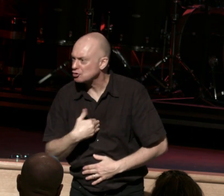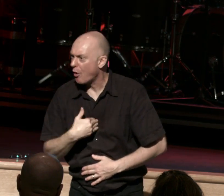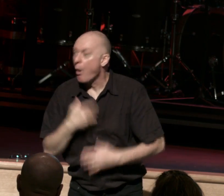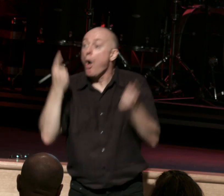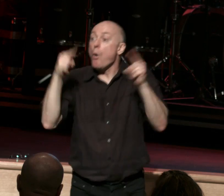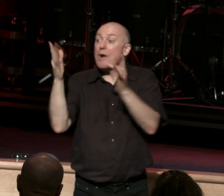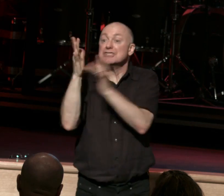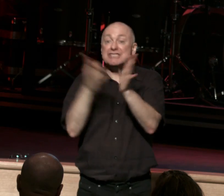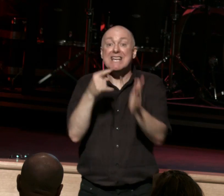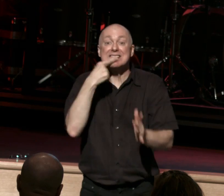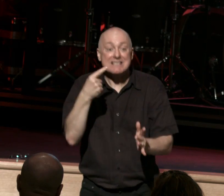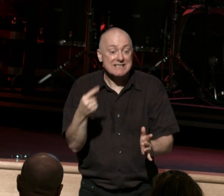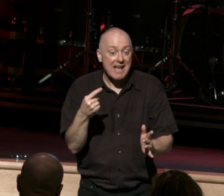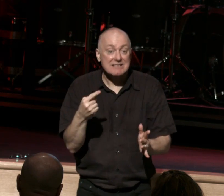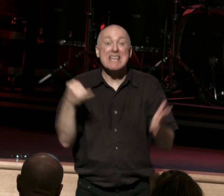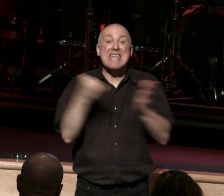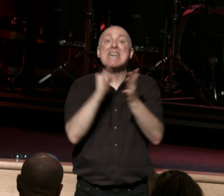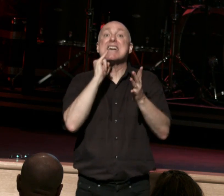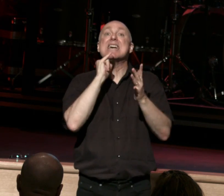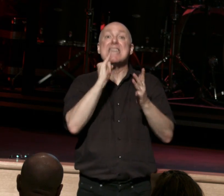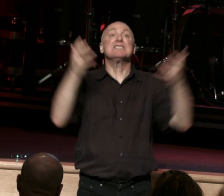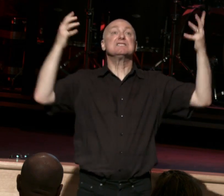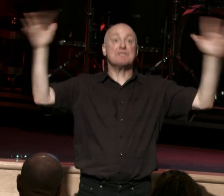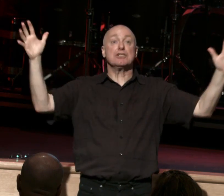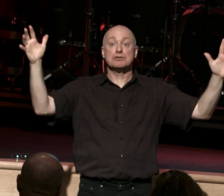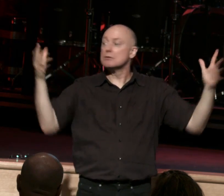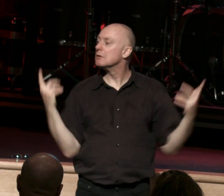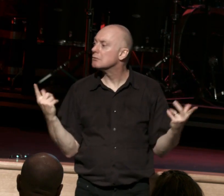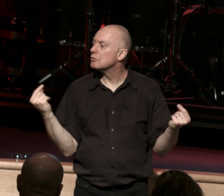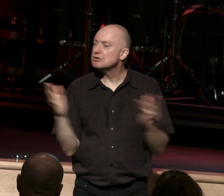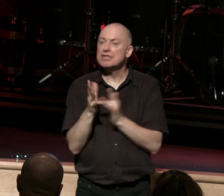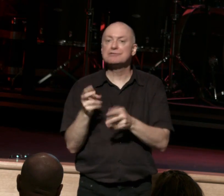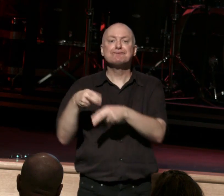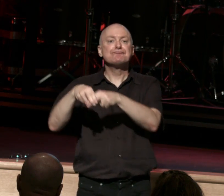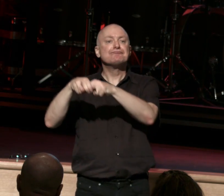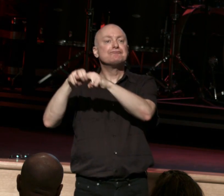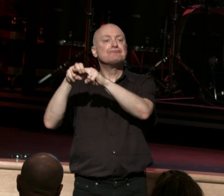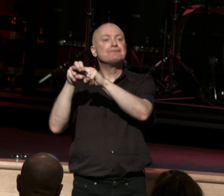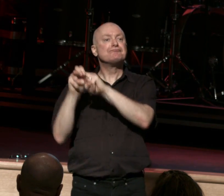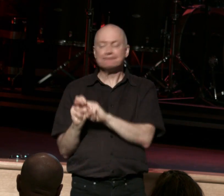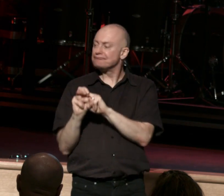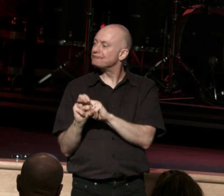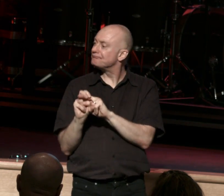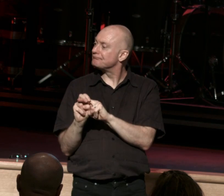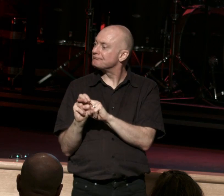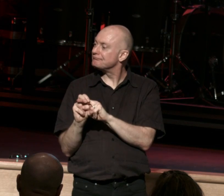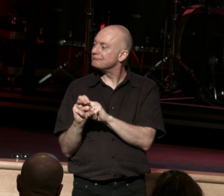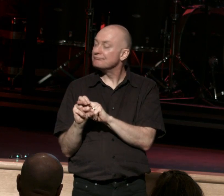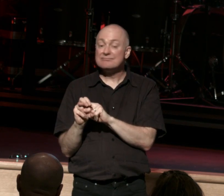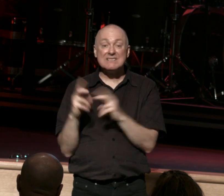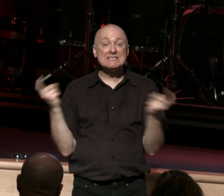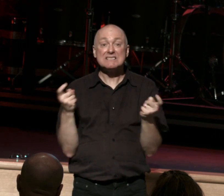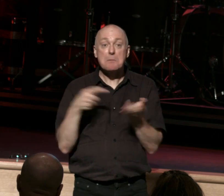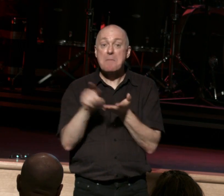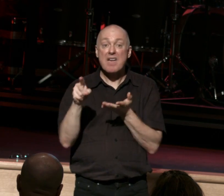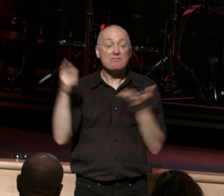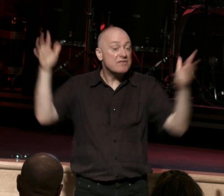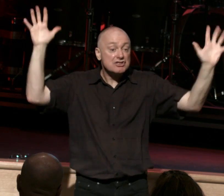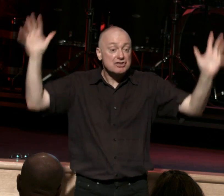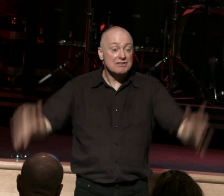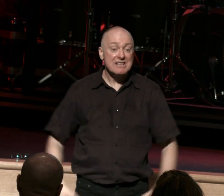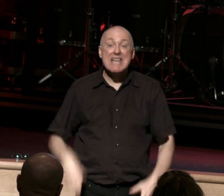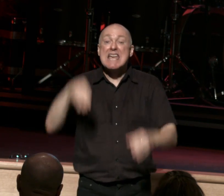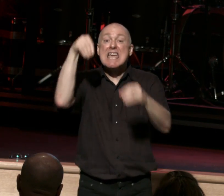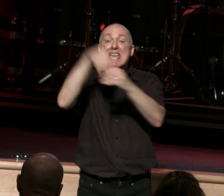their souls. When Jesus says, it is finished, he sits down. He sits down at the right hand of God because sin has